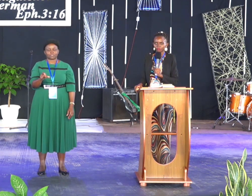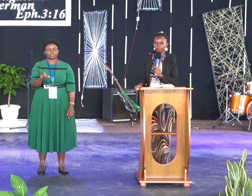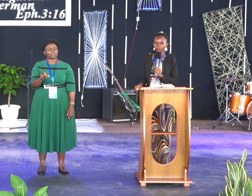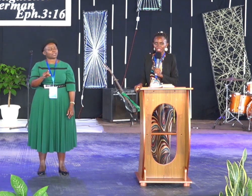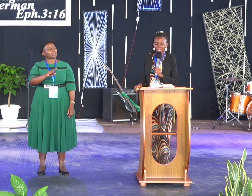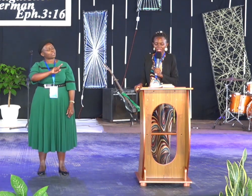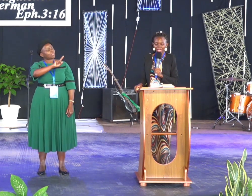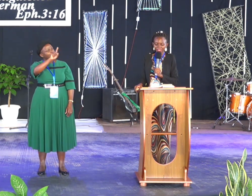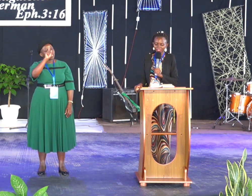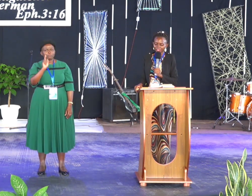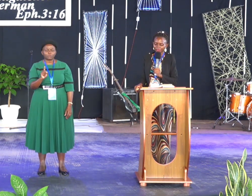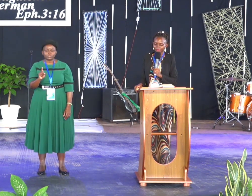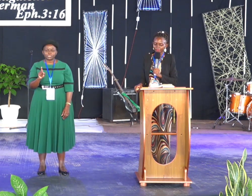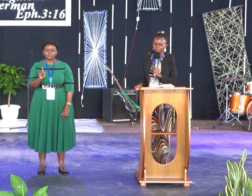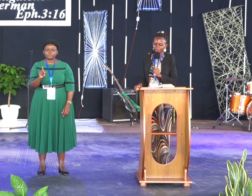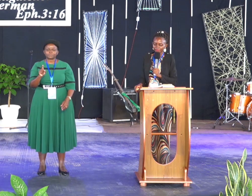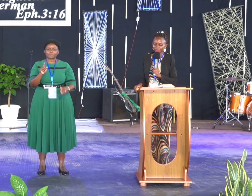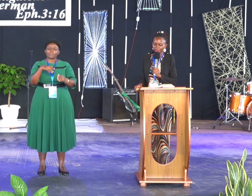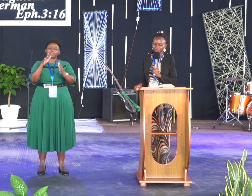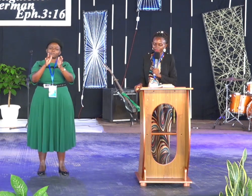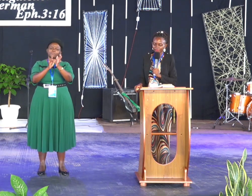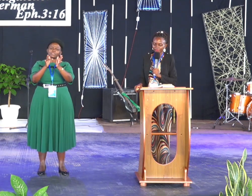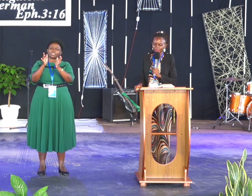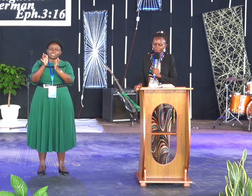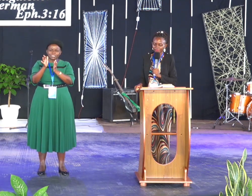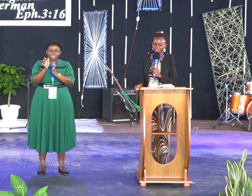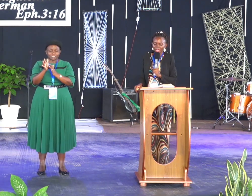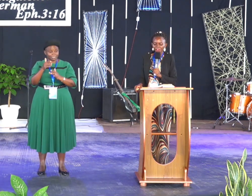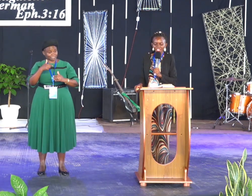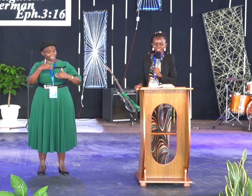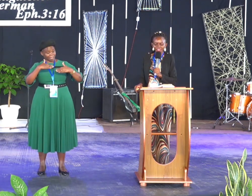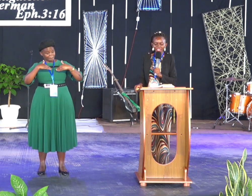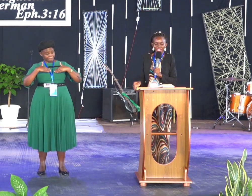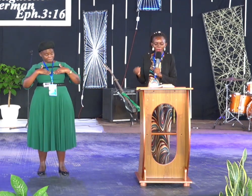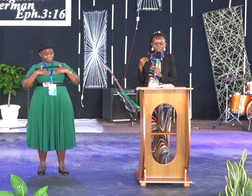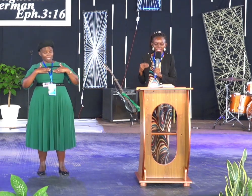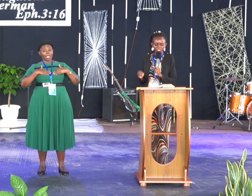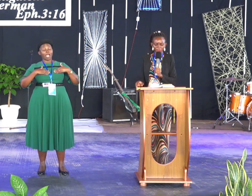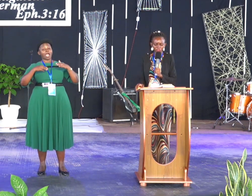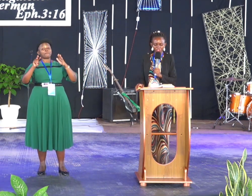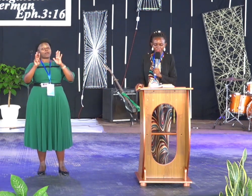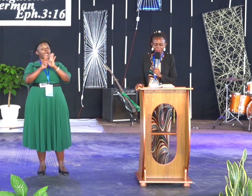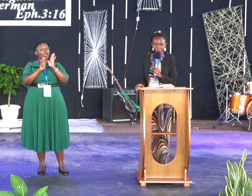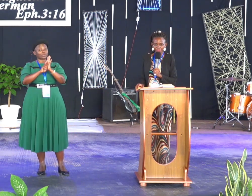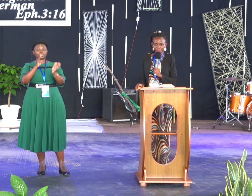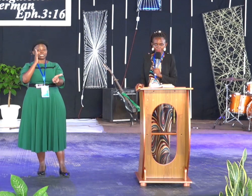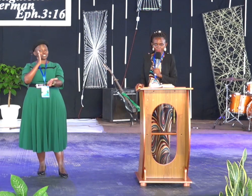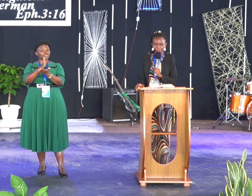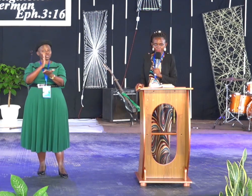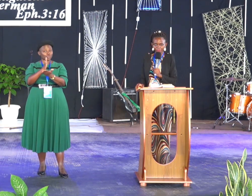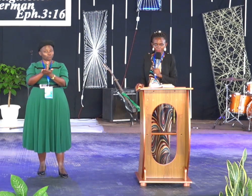Yamubuuza ekibuuzo. He asked. Yesu ng'amaze okugamba nti nze ndi mujulira wa mazima. After Jesus saying that I am a witness of the truth.